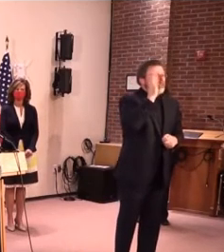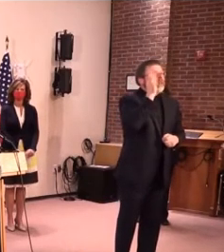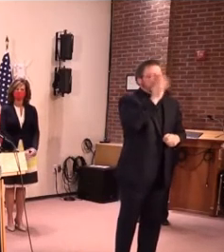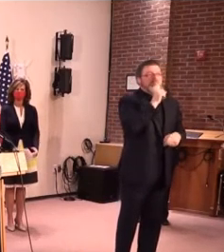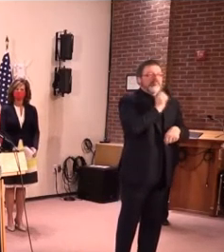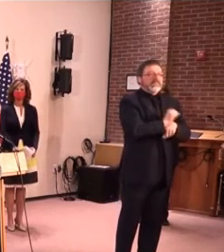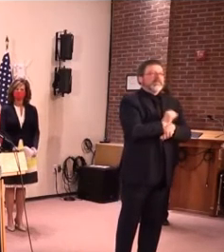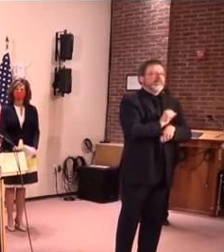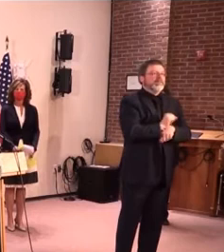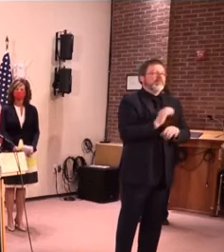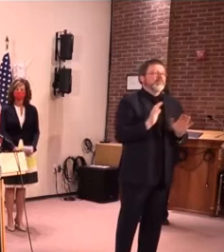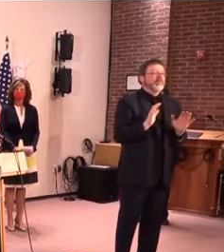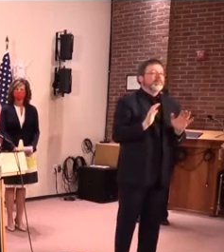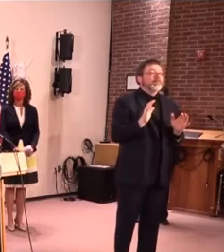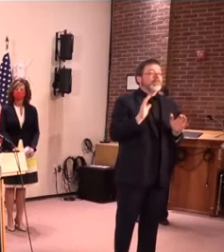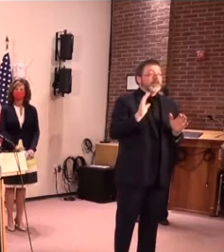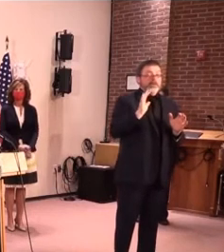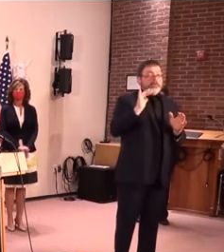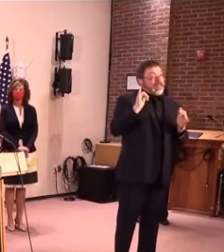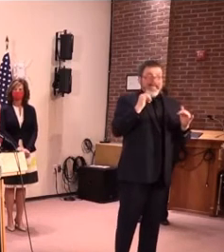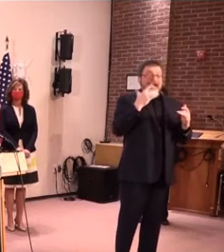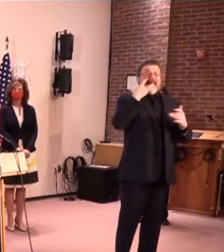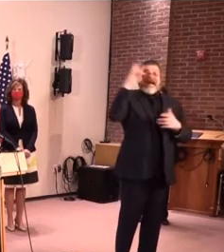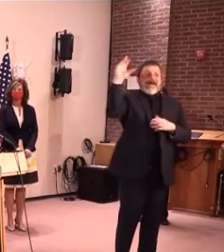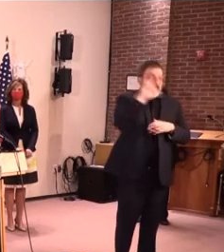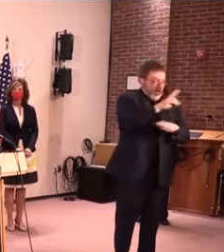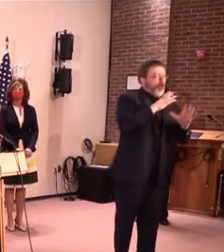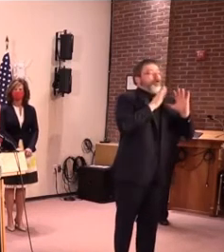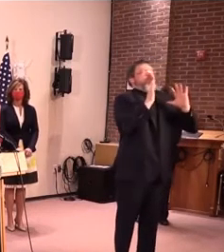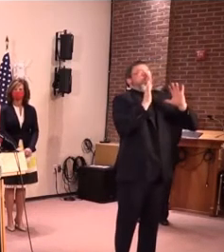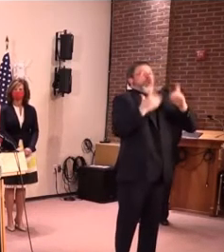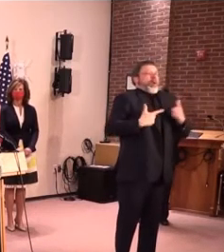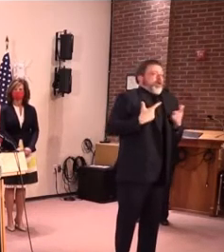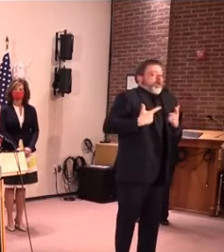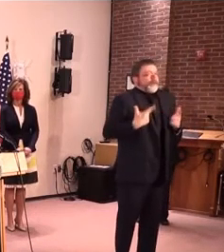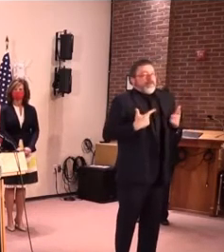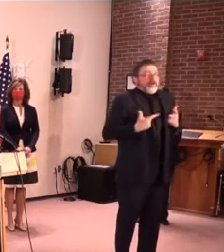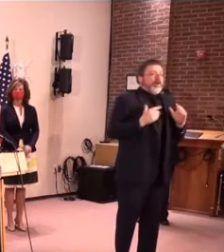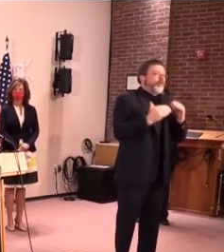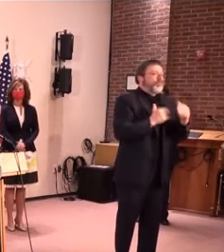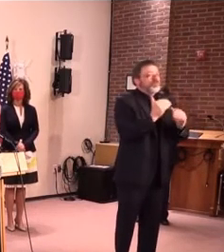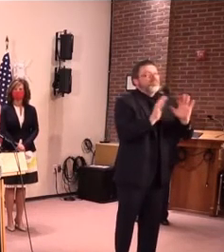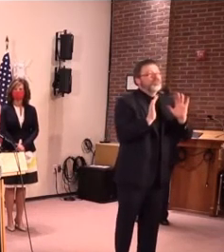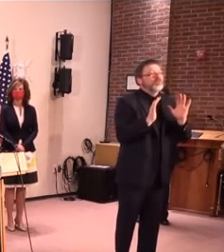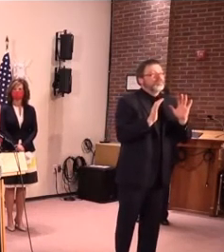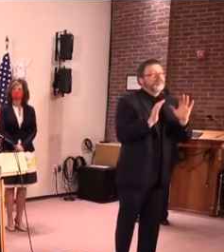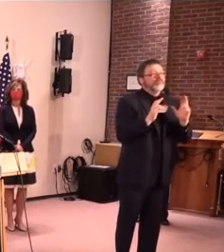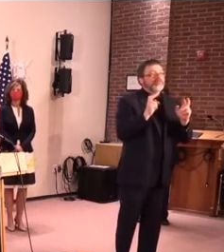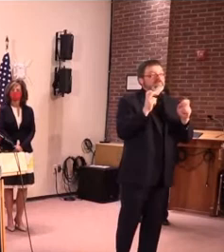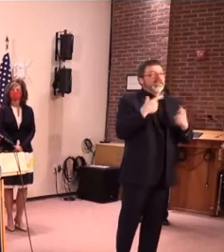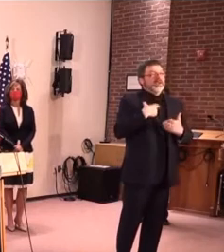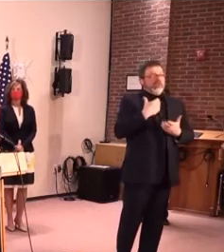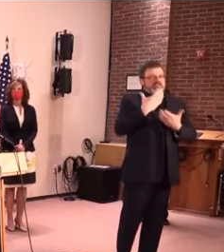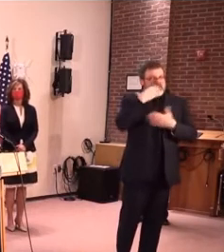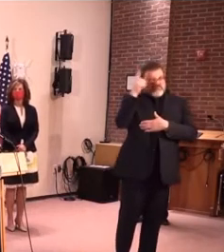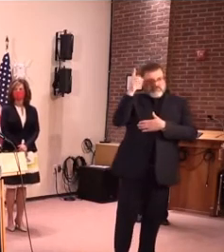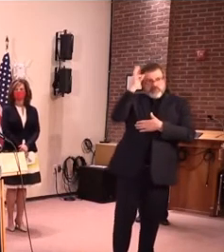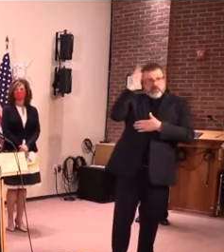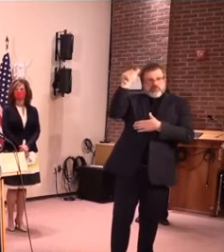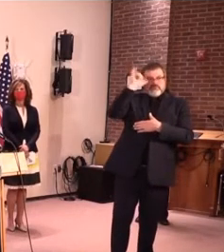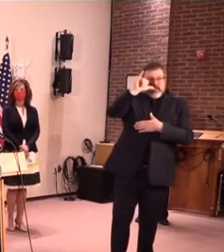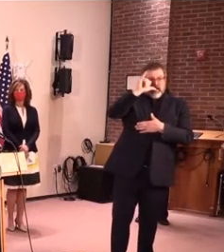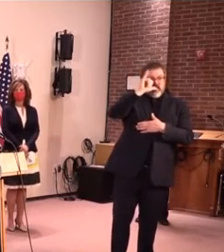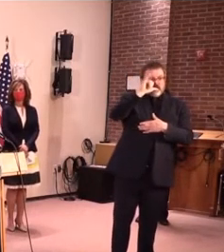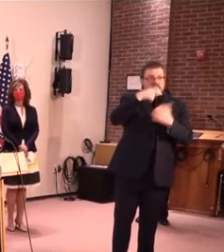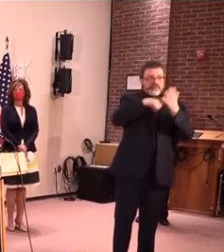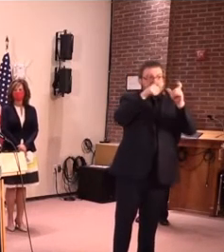things. I am very grateful for the program. I never mean to sound critical. But with that said, we need, and I am hopeful based on my